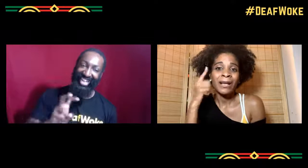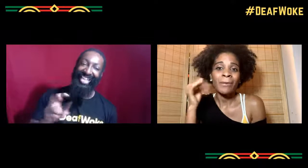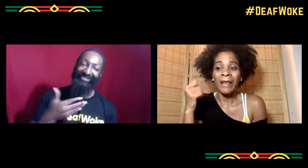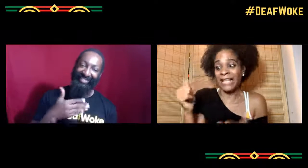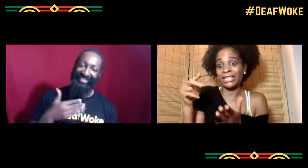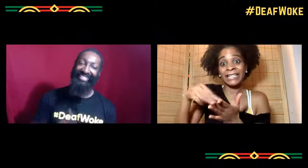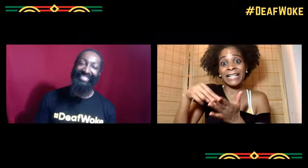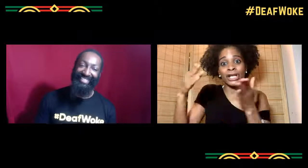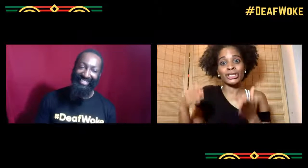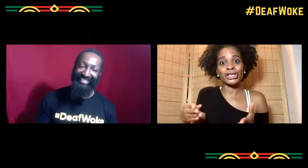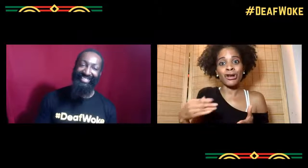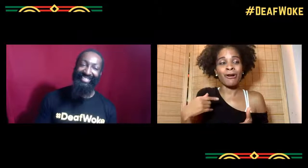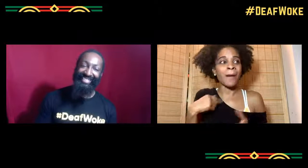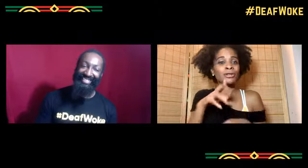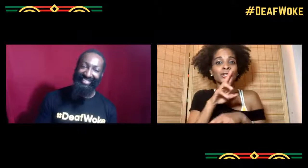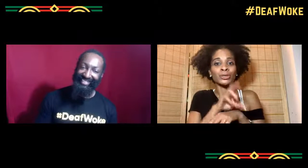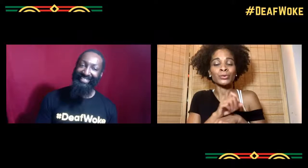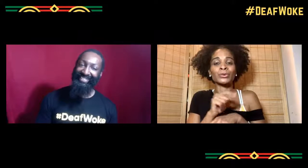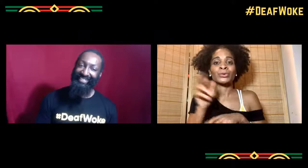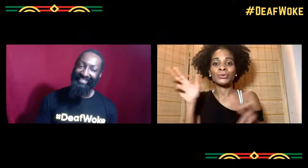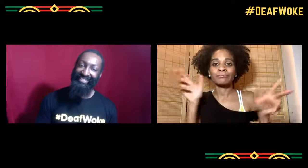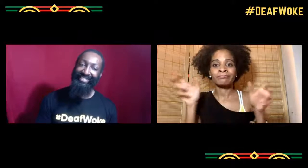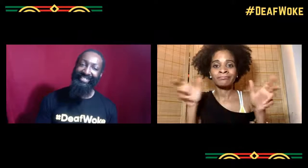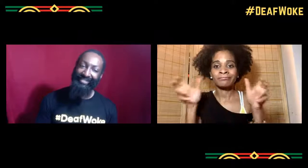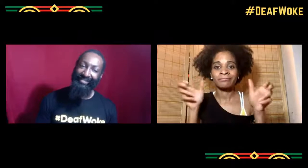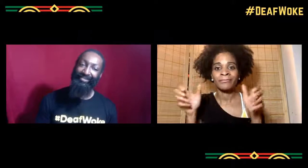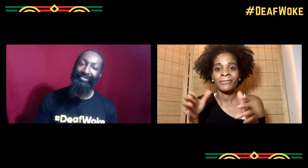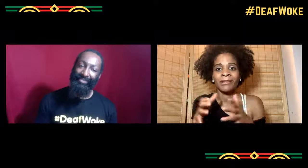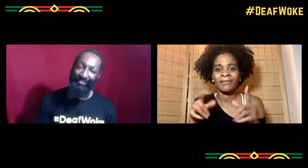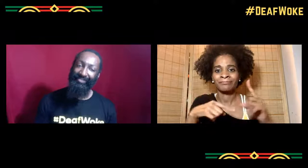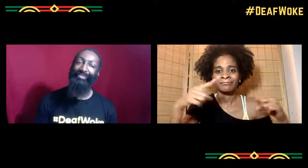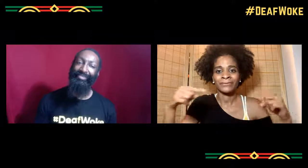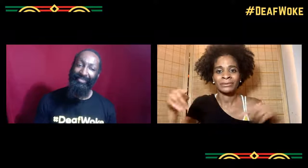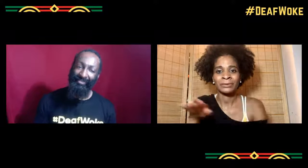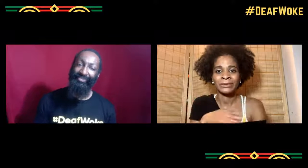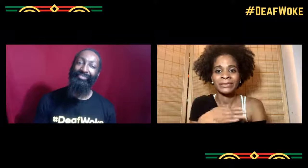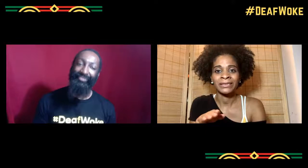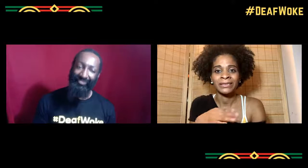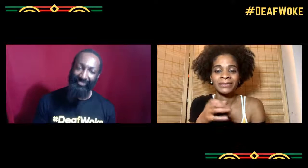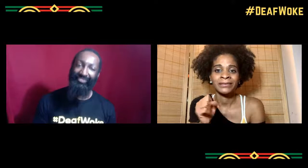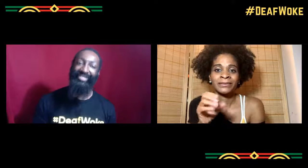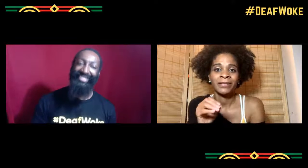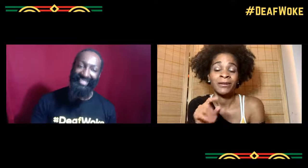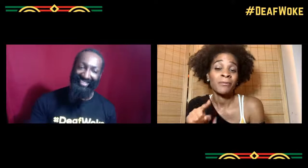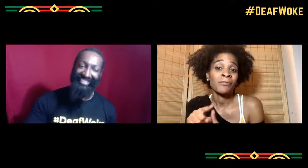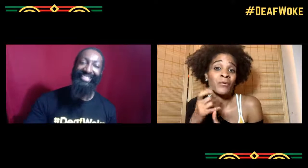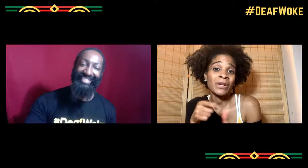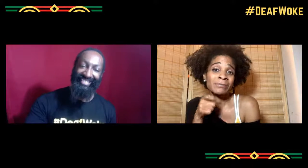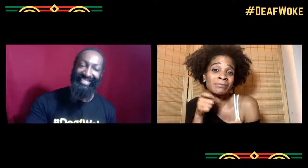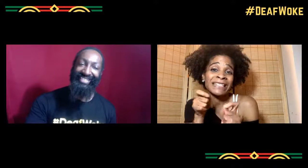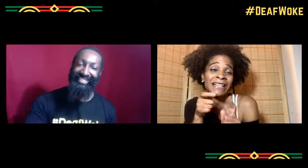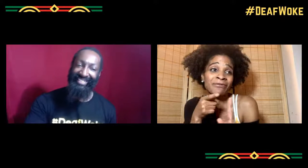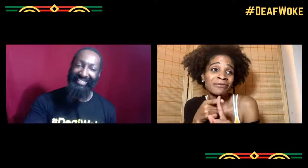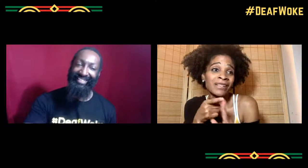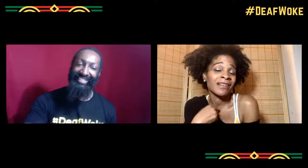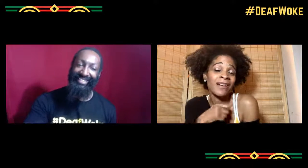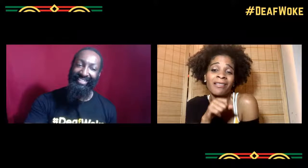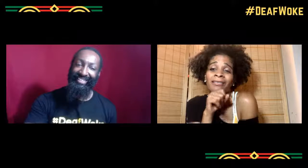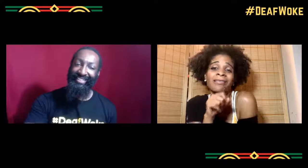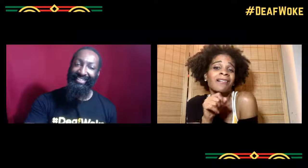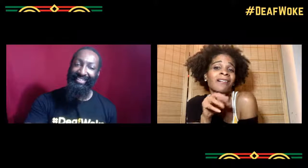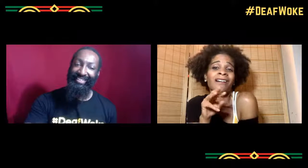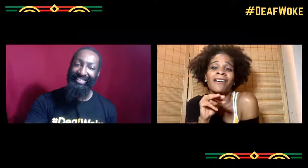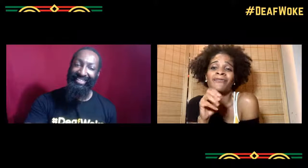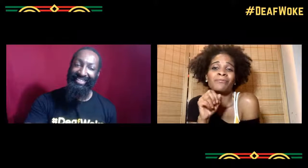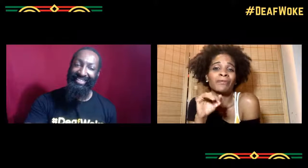jazz. Yes, yeah. I'm a dancer, so I'm used to, picking a lot of different songs from a lot of